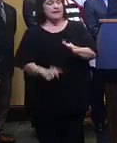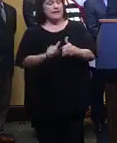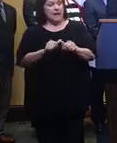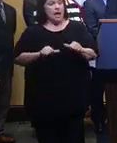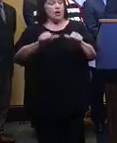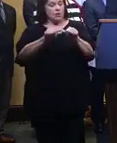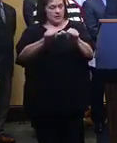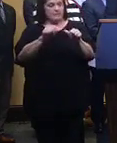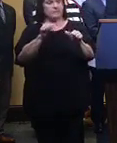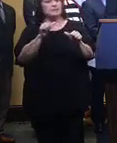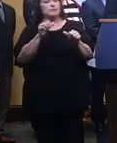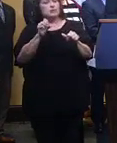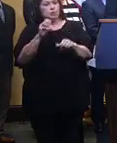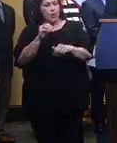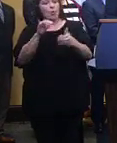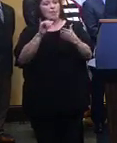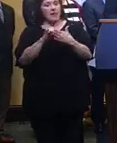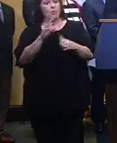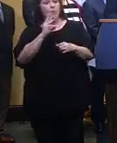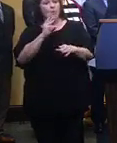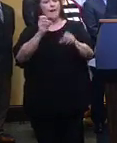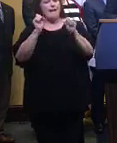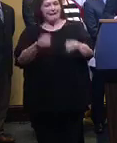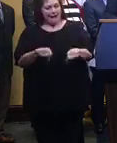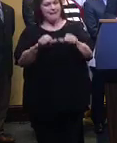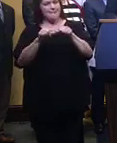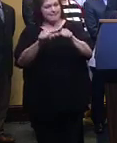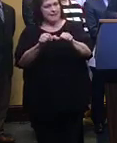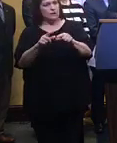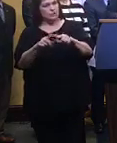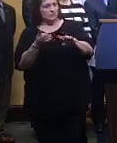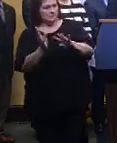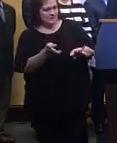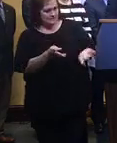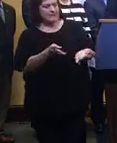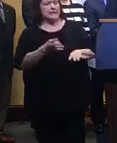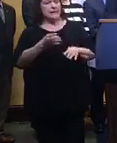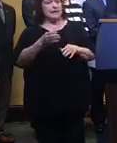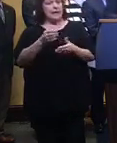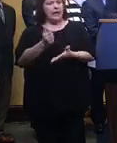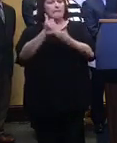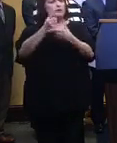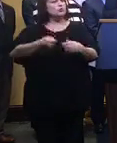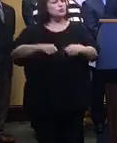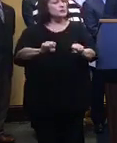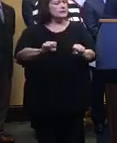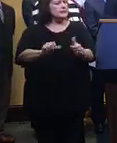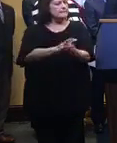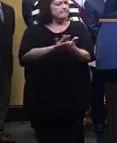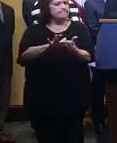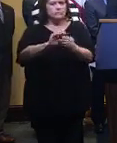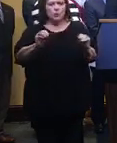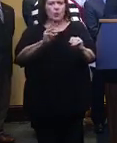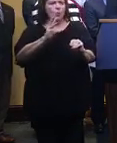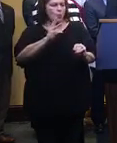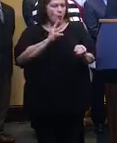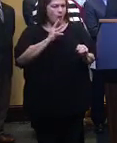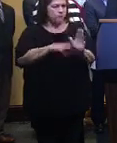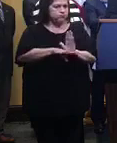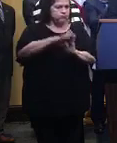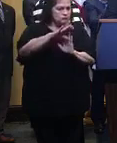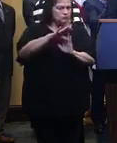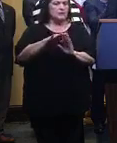rate of rain events is critical to alleviating the pressure, reducing street flooding, keeping floodwaters from impacting our cars,